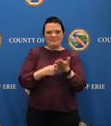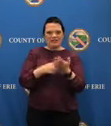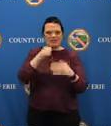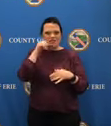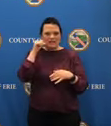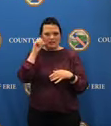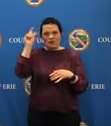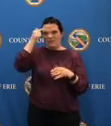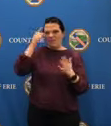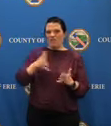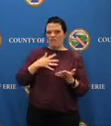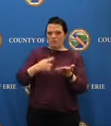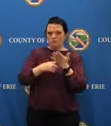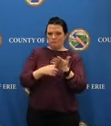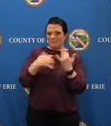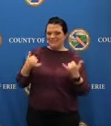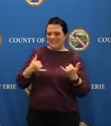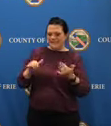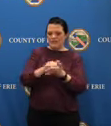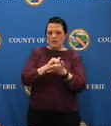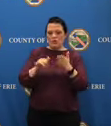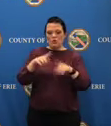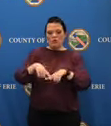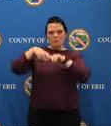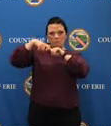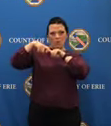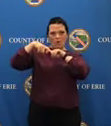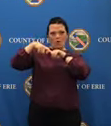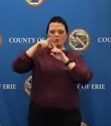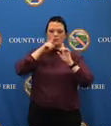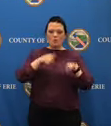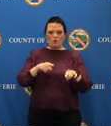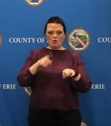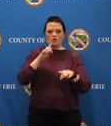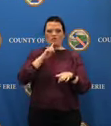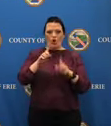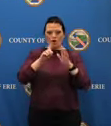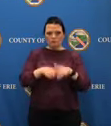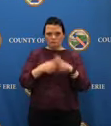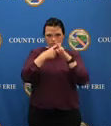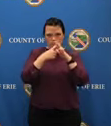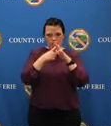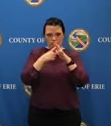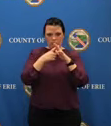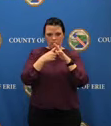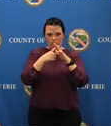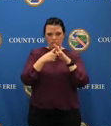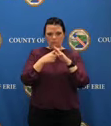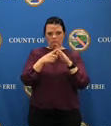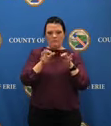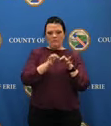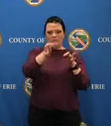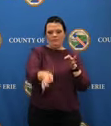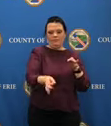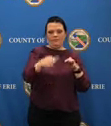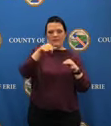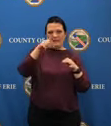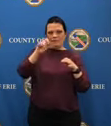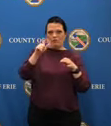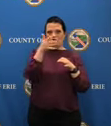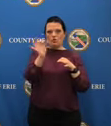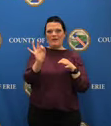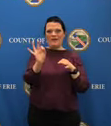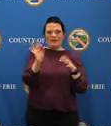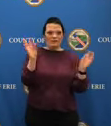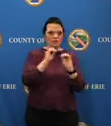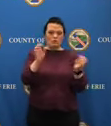the governor talked about it today, that the New York pause orders are in effect. He has extended those to April 29th, so there